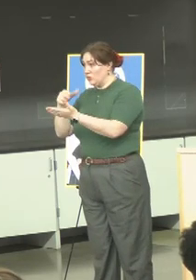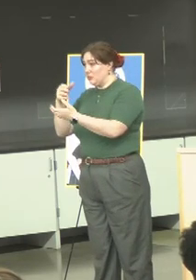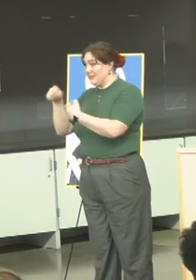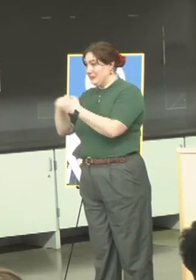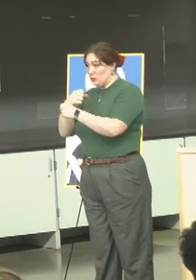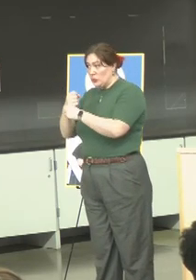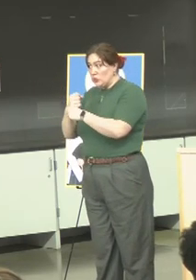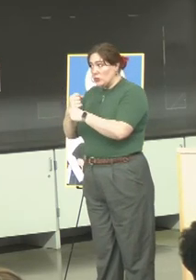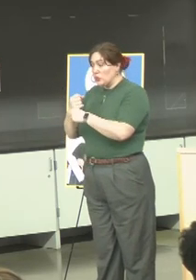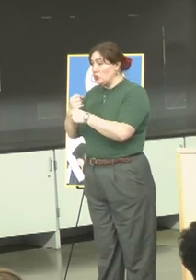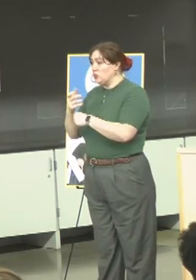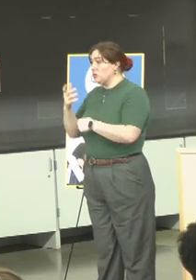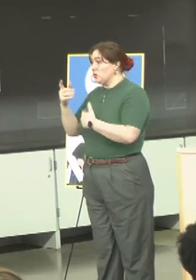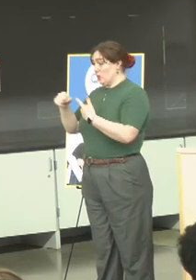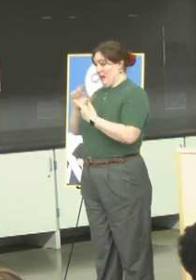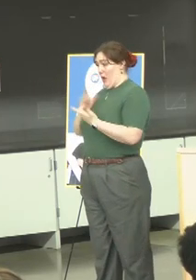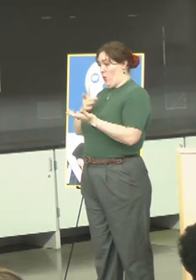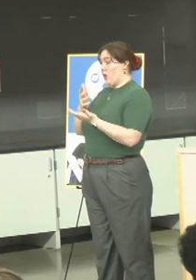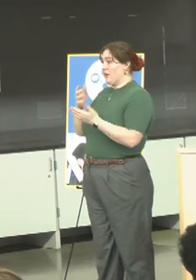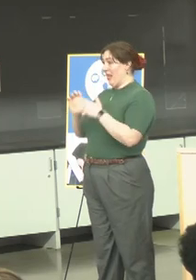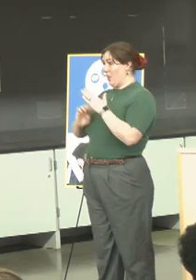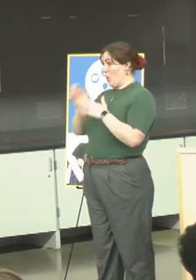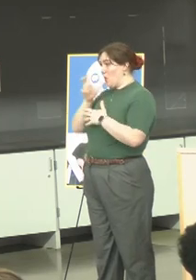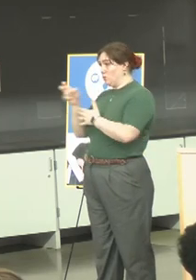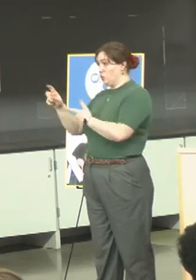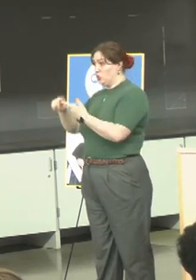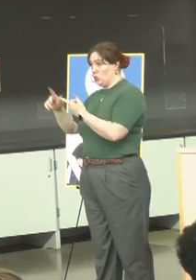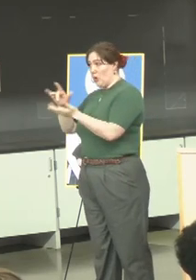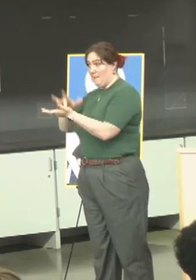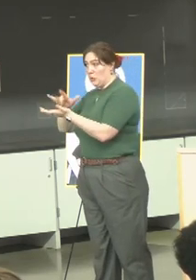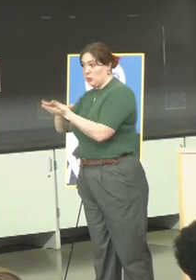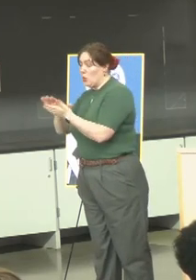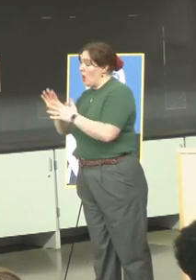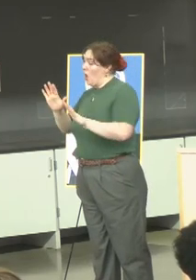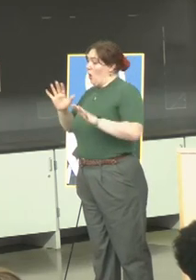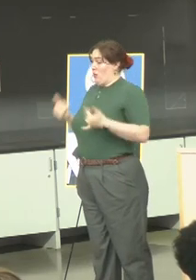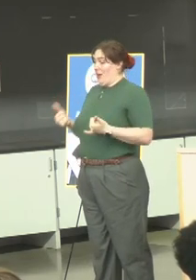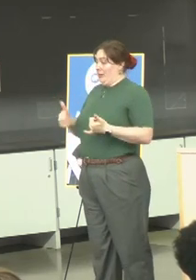school? So this would be enough right now, you know. So.